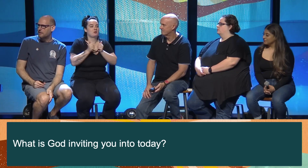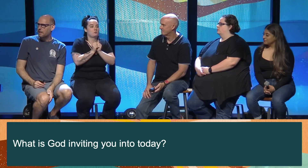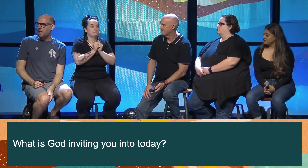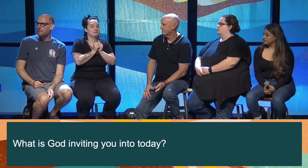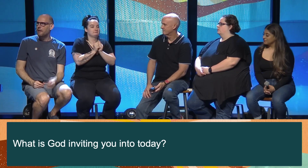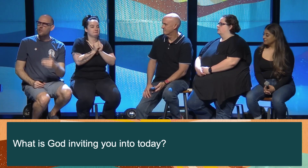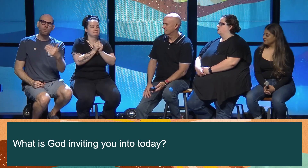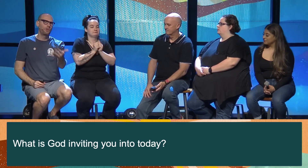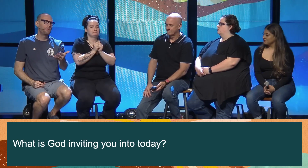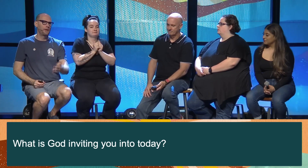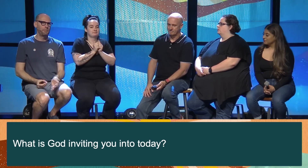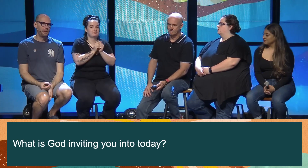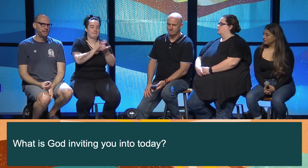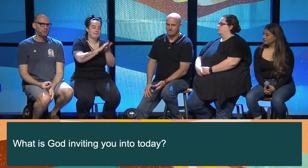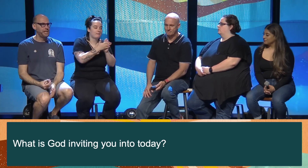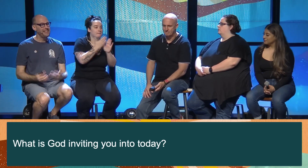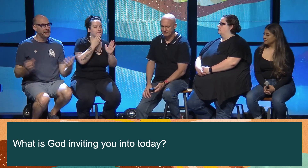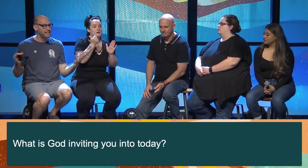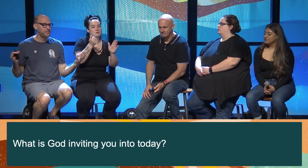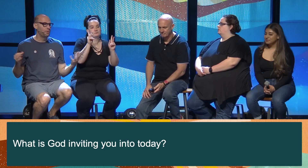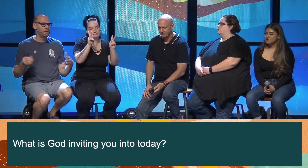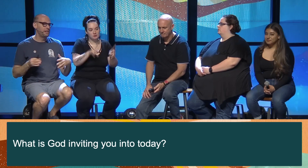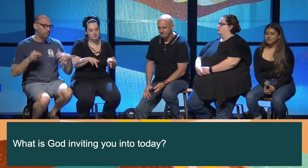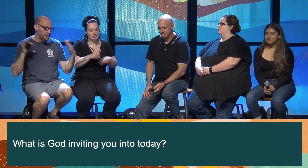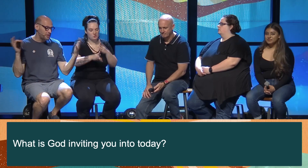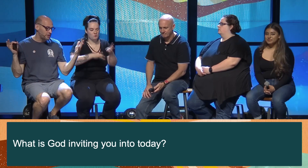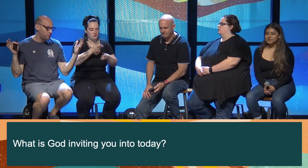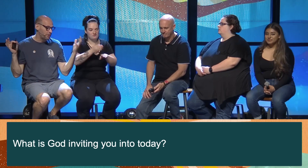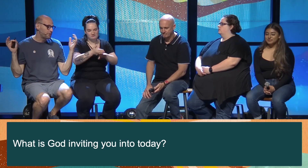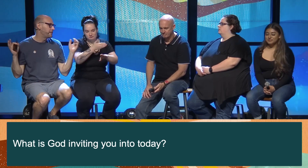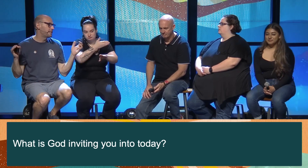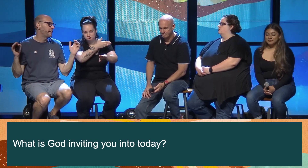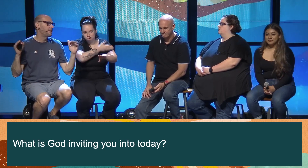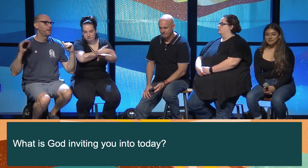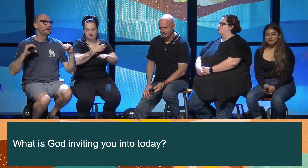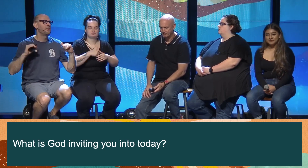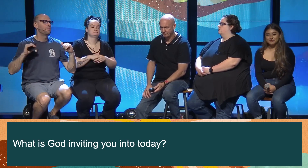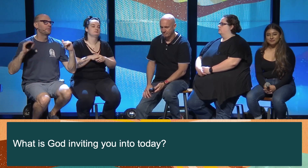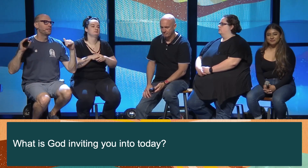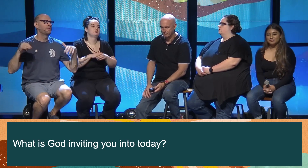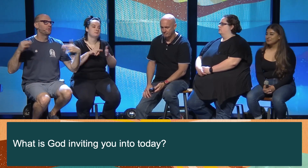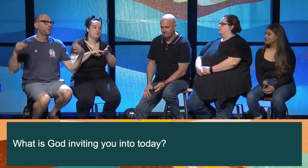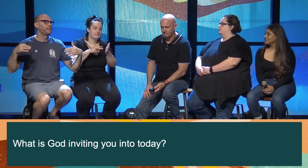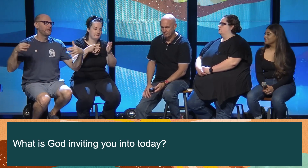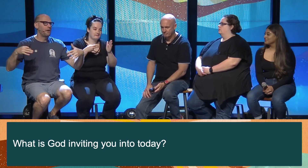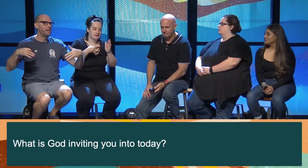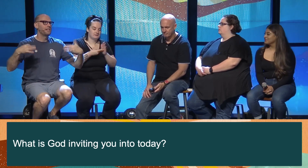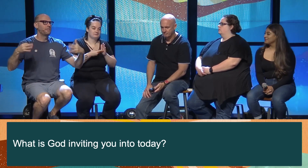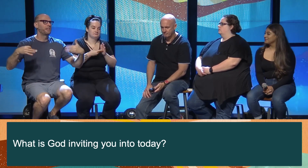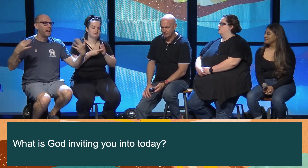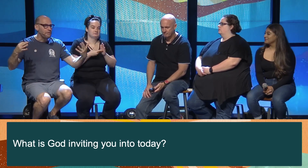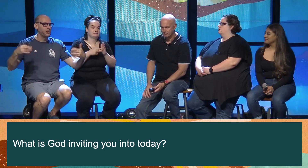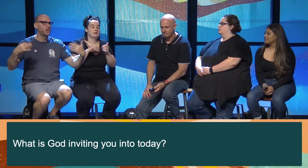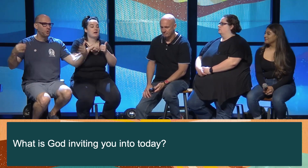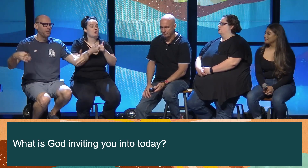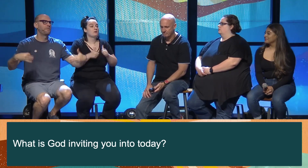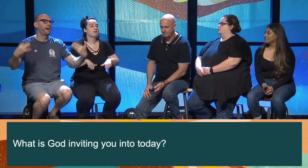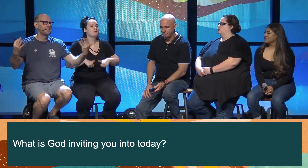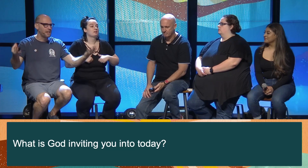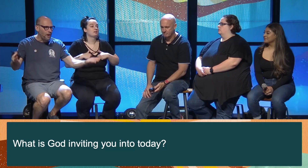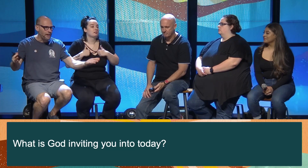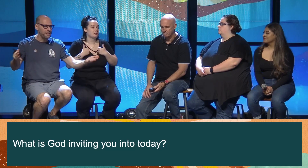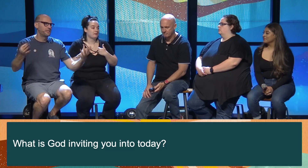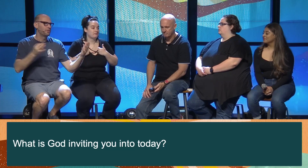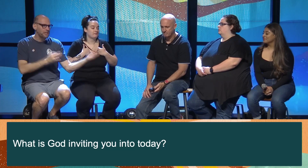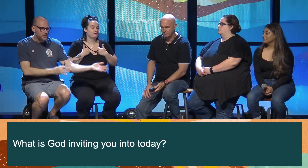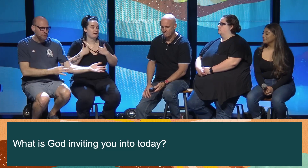person and make the world a better place, which I think is what in religious words we say, how we live a life that